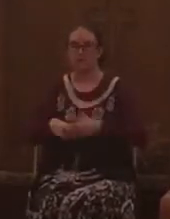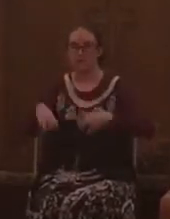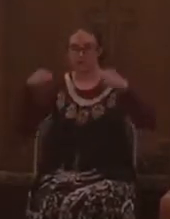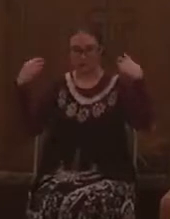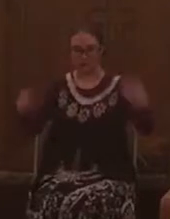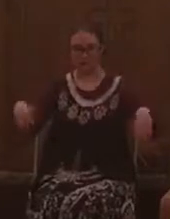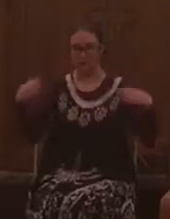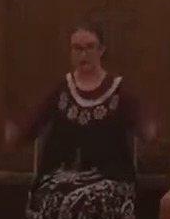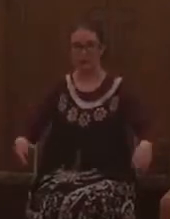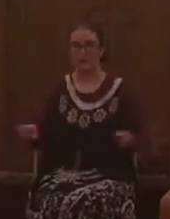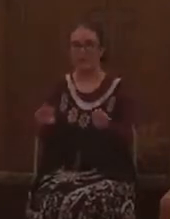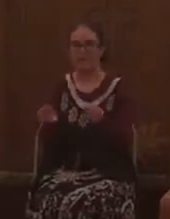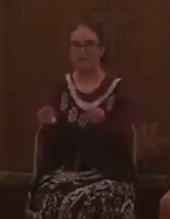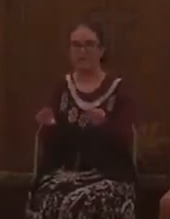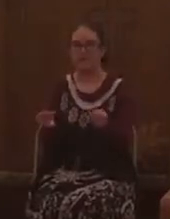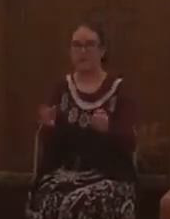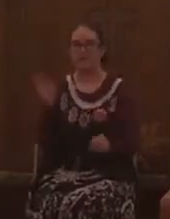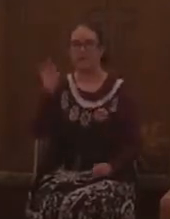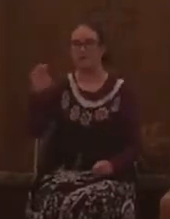the dust of your feet.